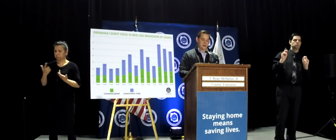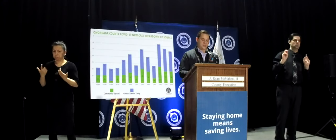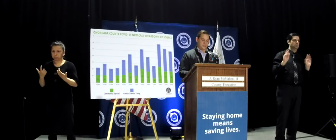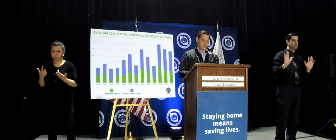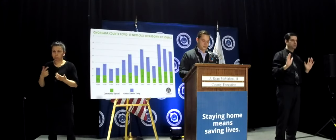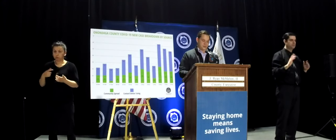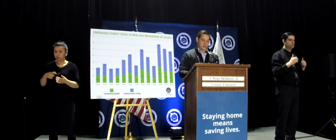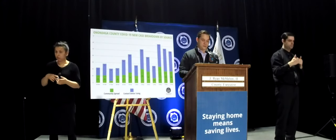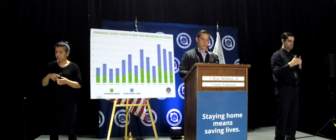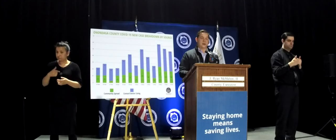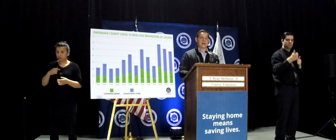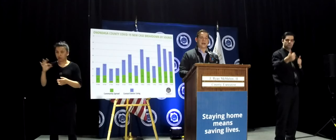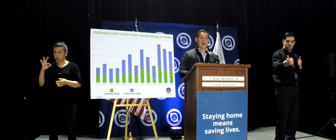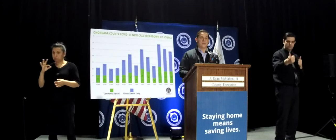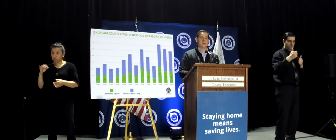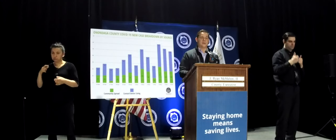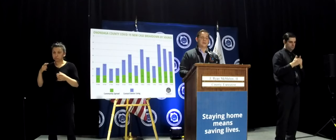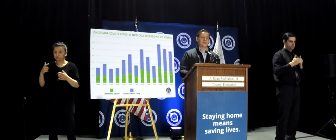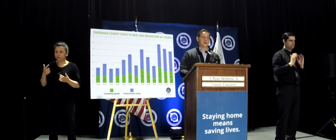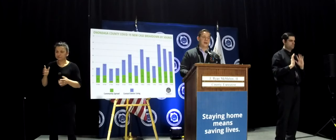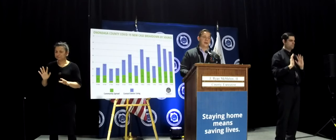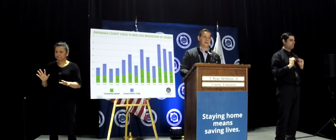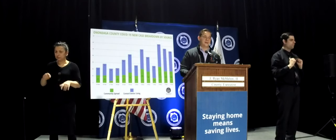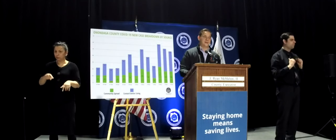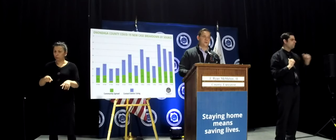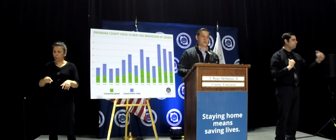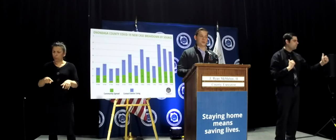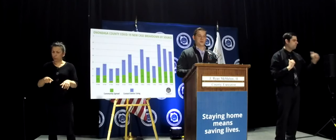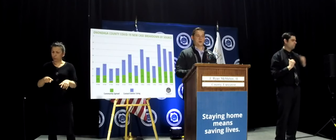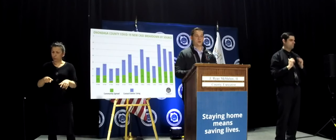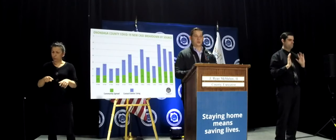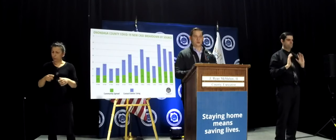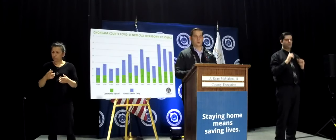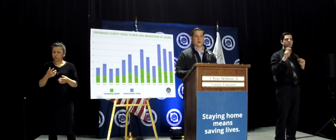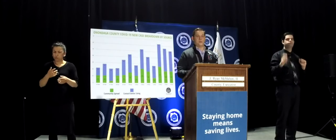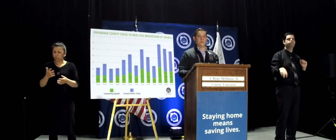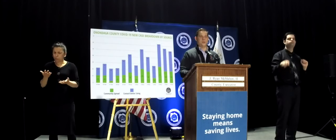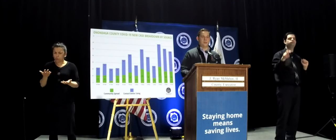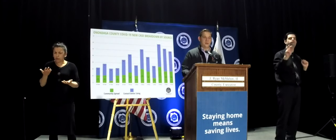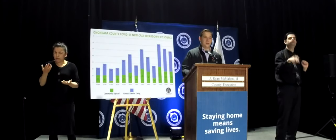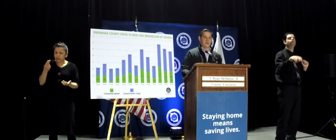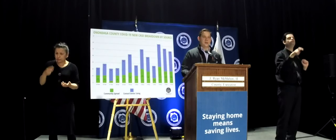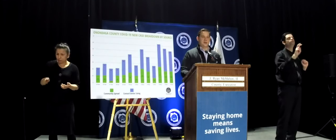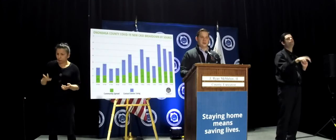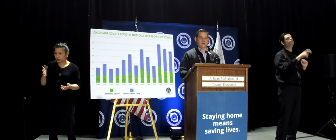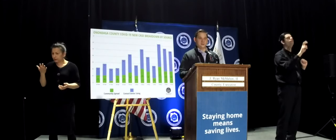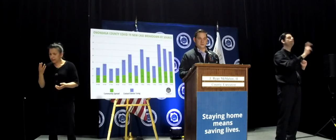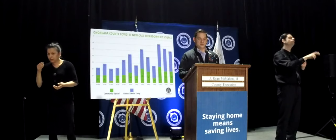an example of what can happen and something that we should learn about.